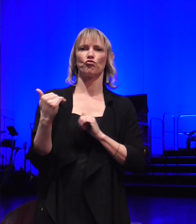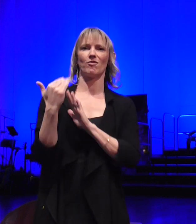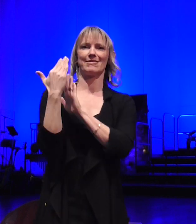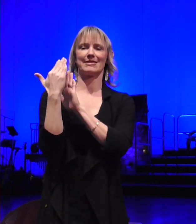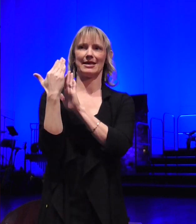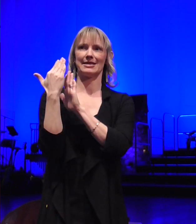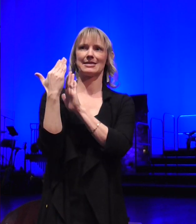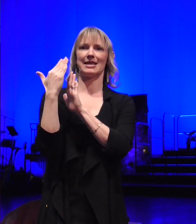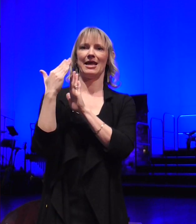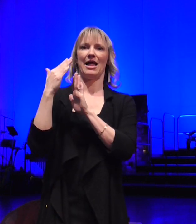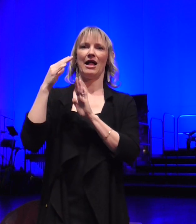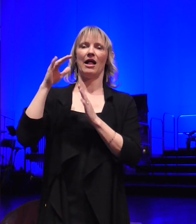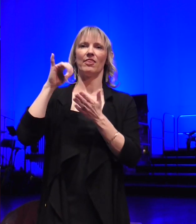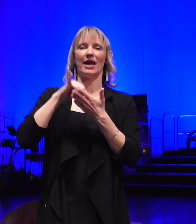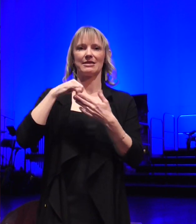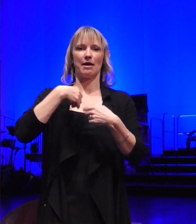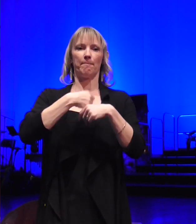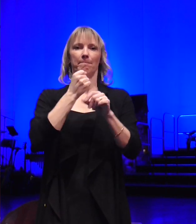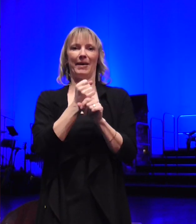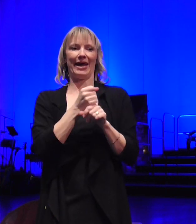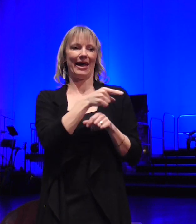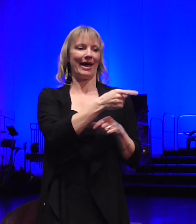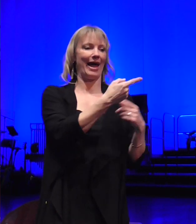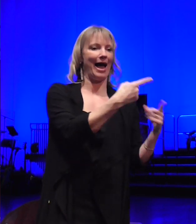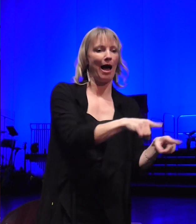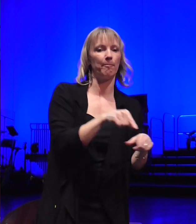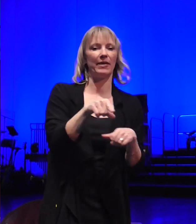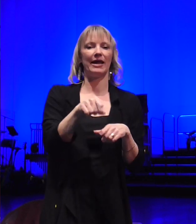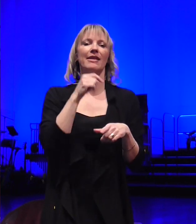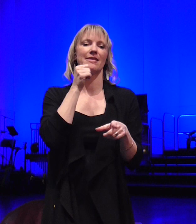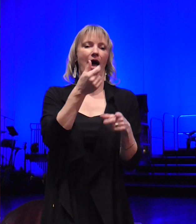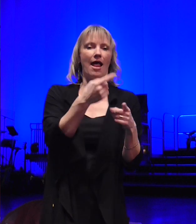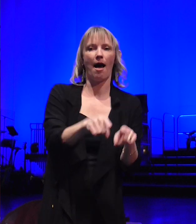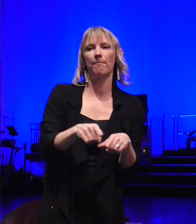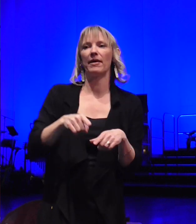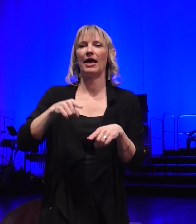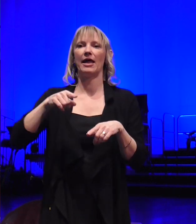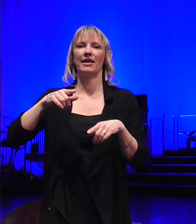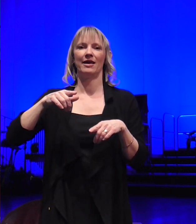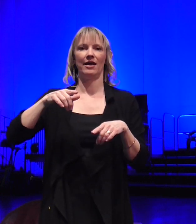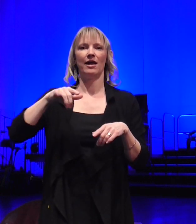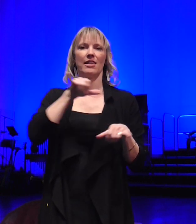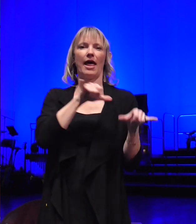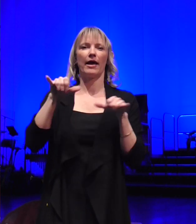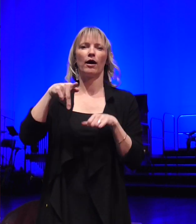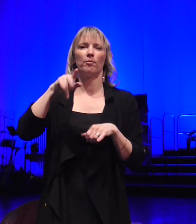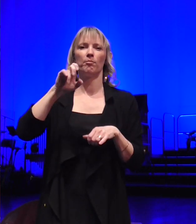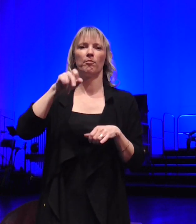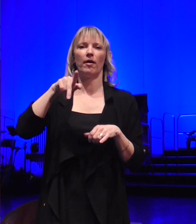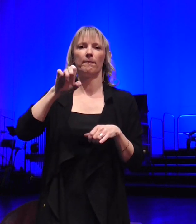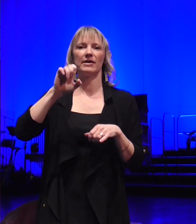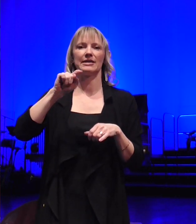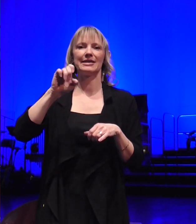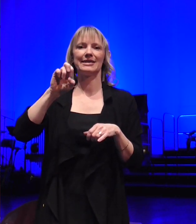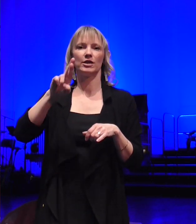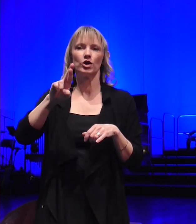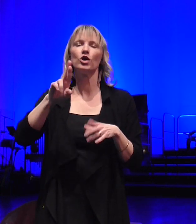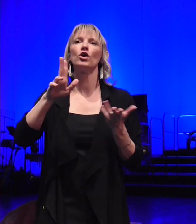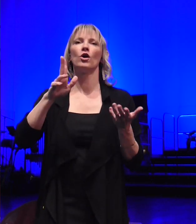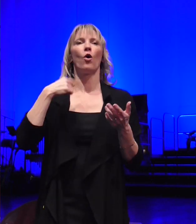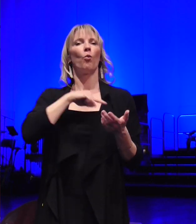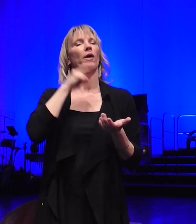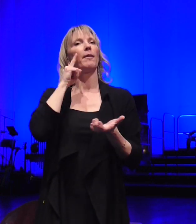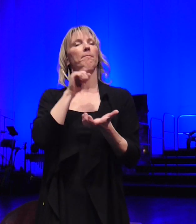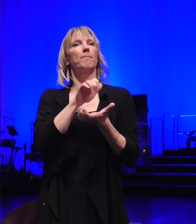strings, that's making this happen or this not happen. We believe in a divine sacred presence that is